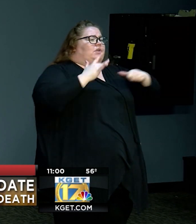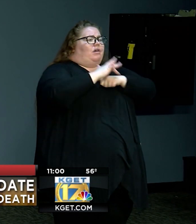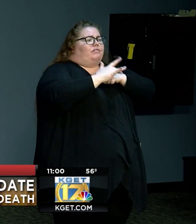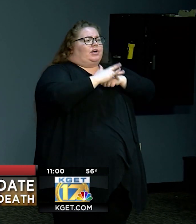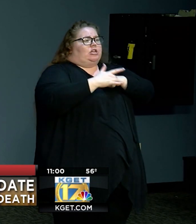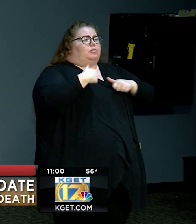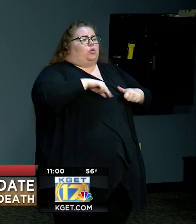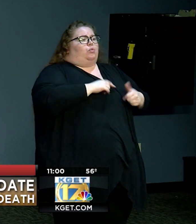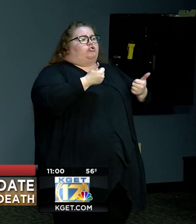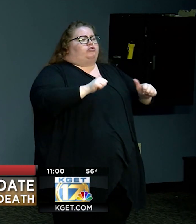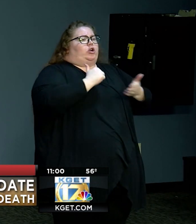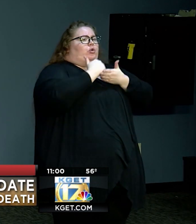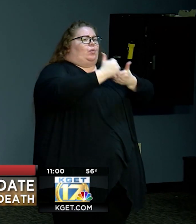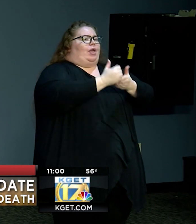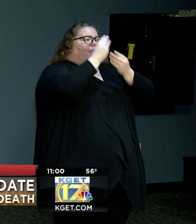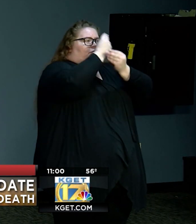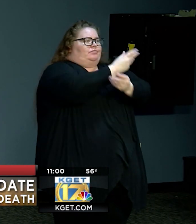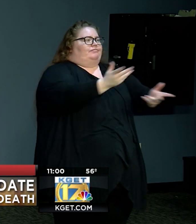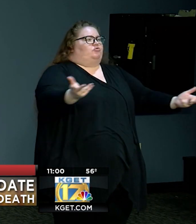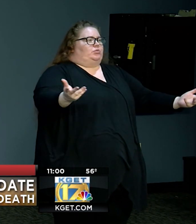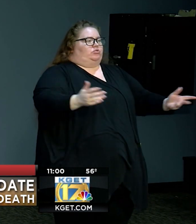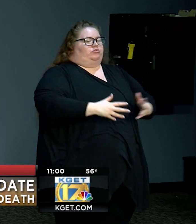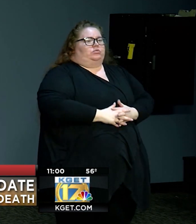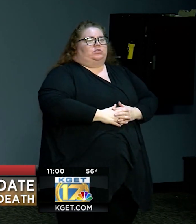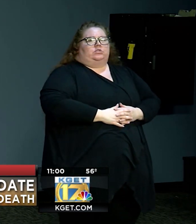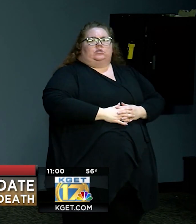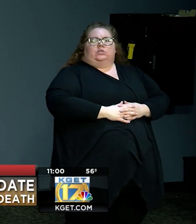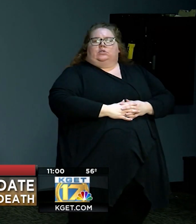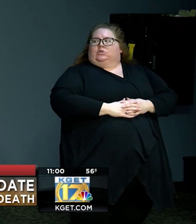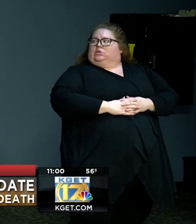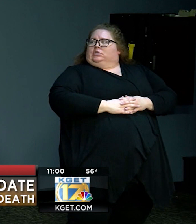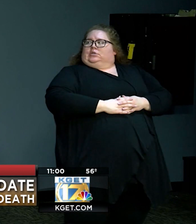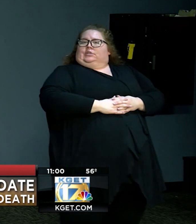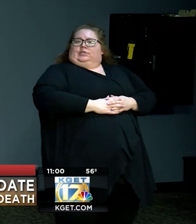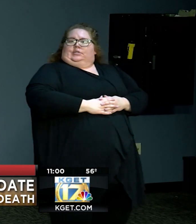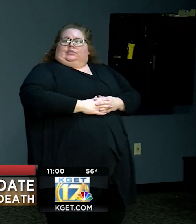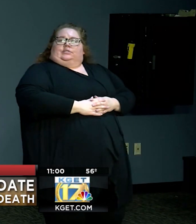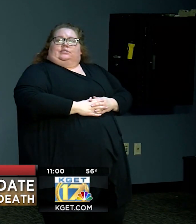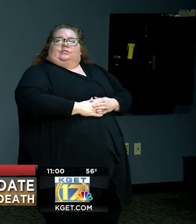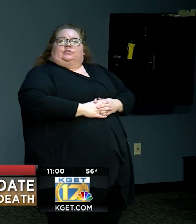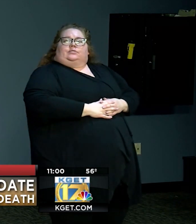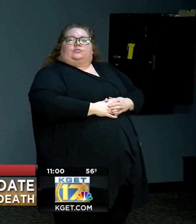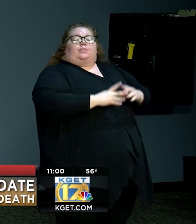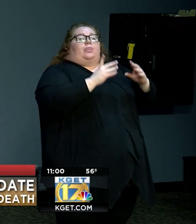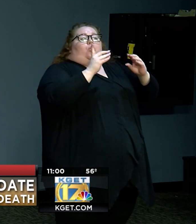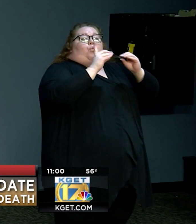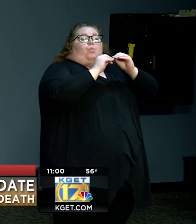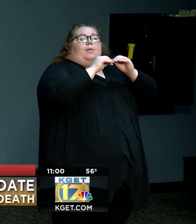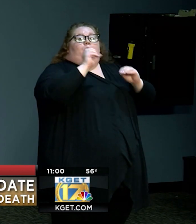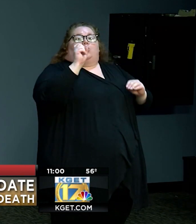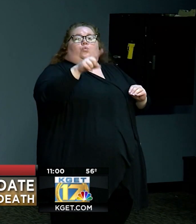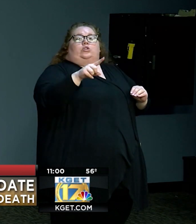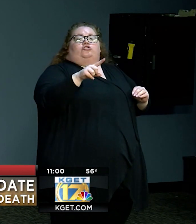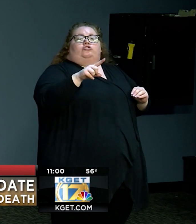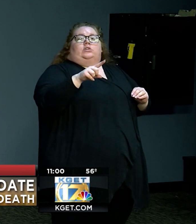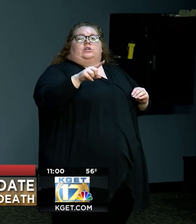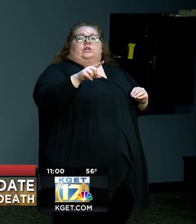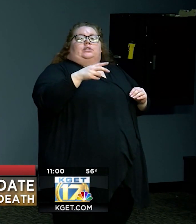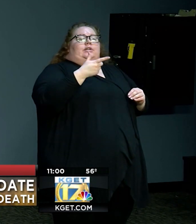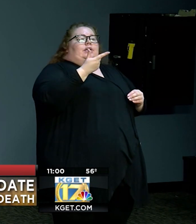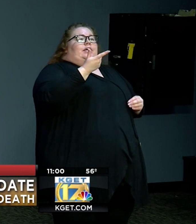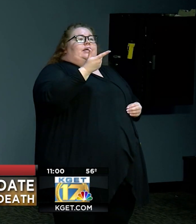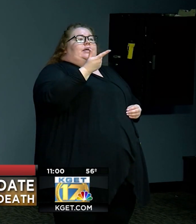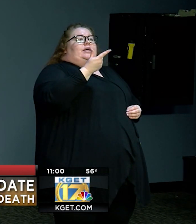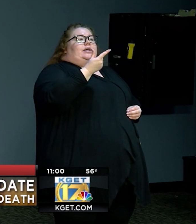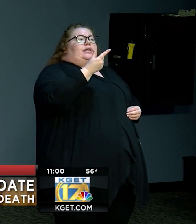get information out to those businesses. One more question. Sorry. Just one more question about gun and ammunition sales. You